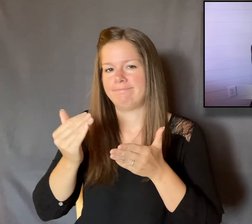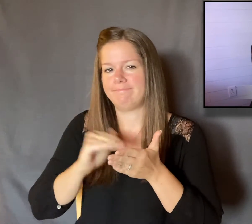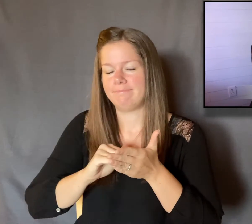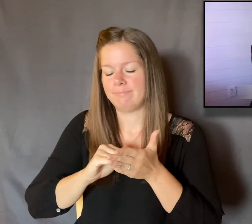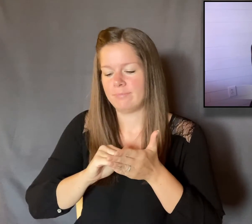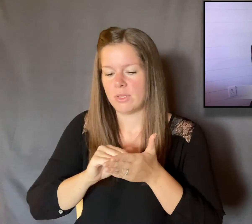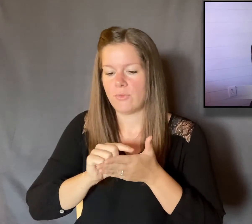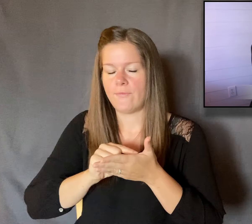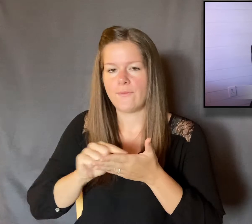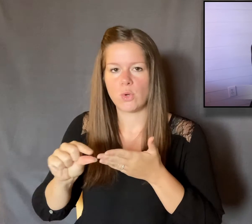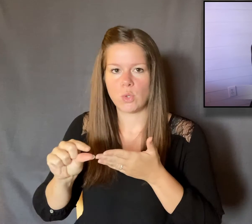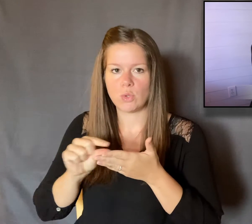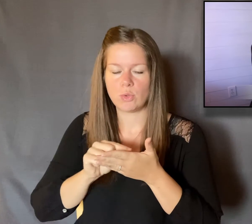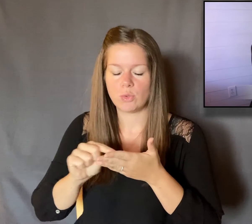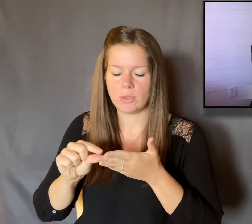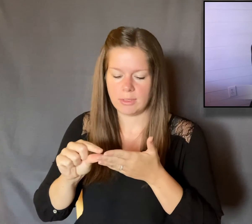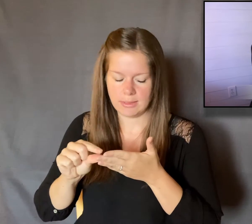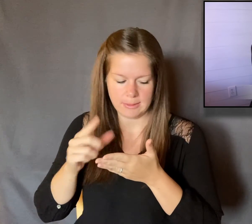Go down to